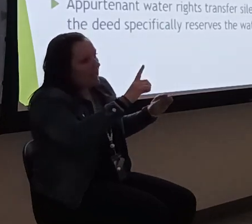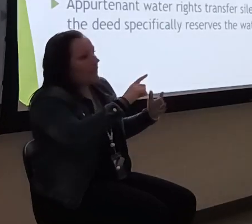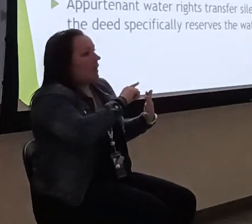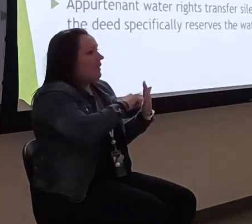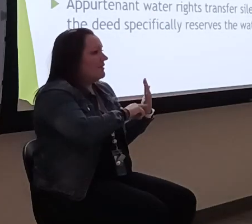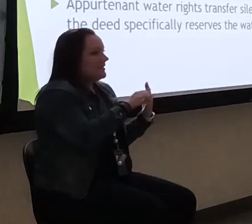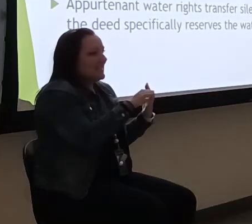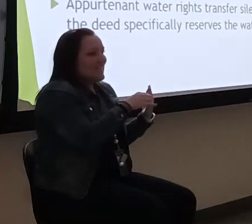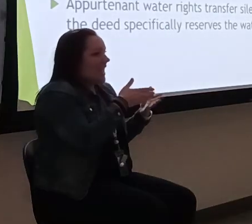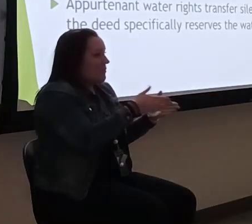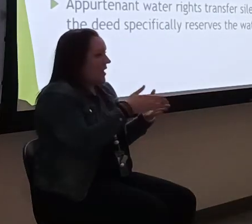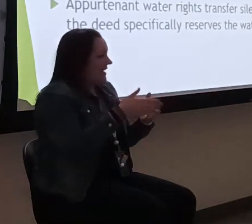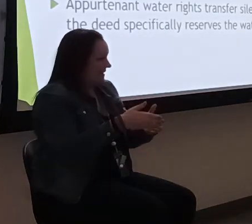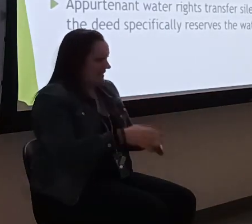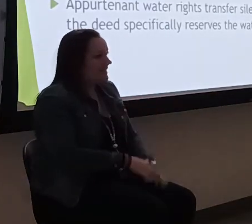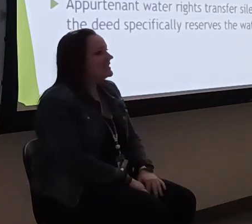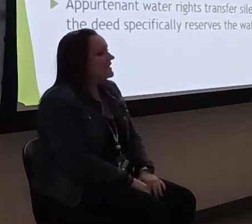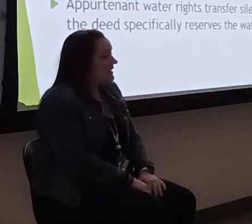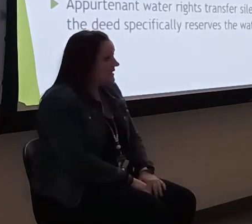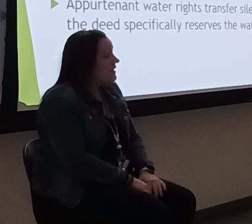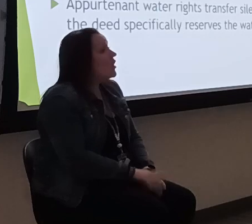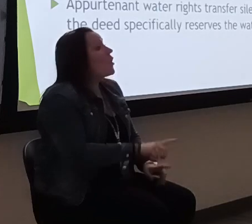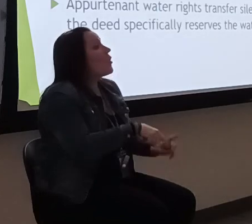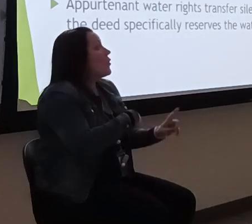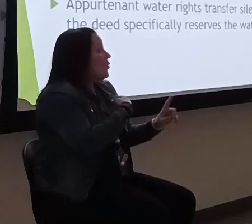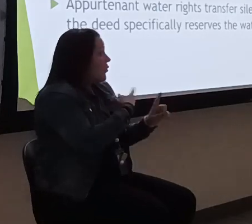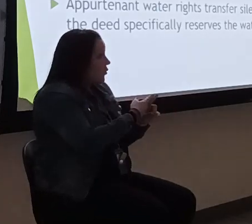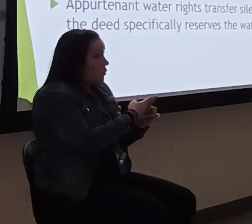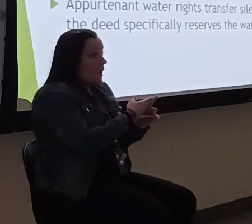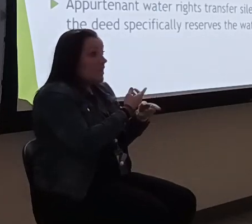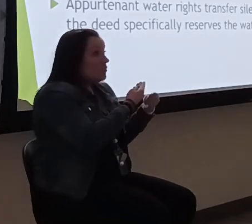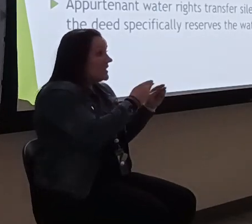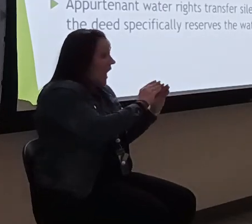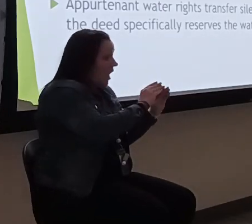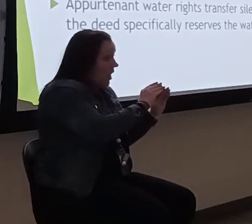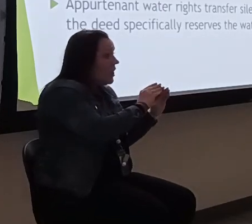land is transferred. When you get your land